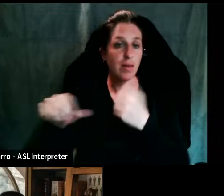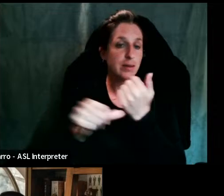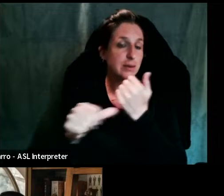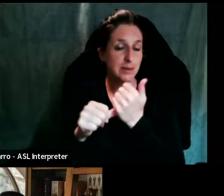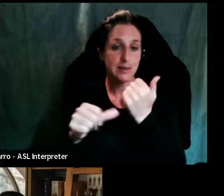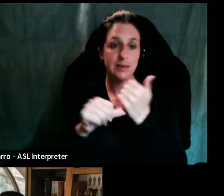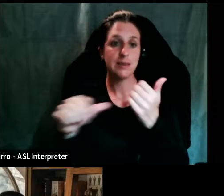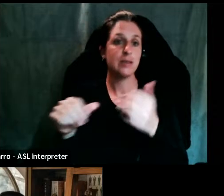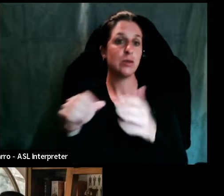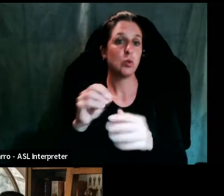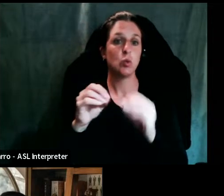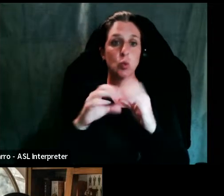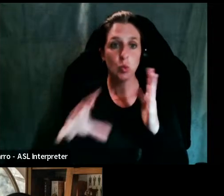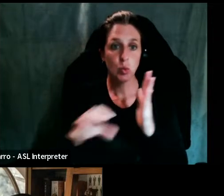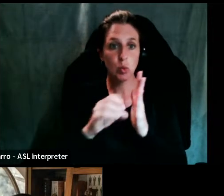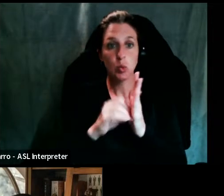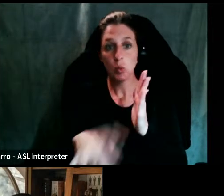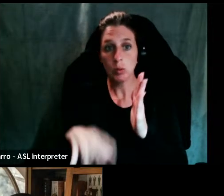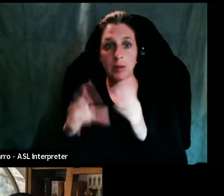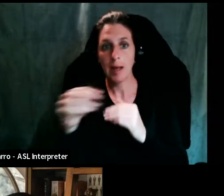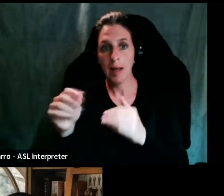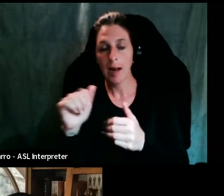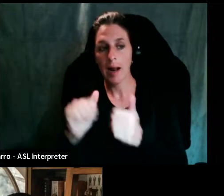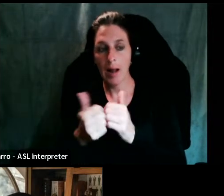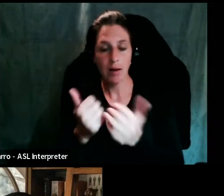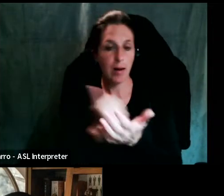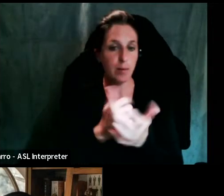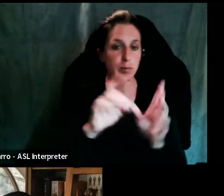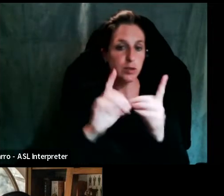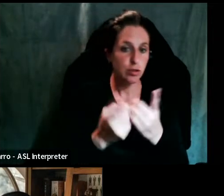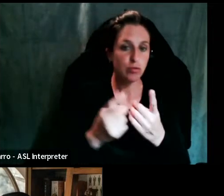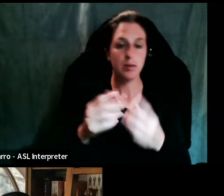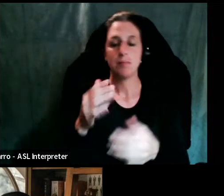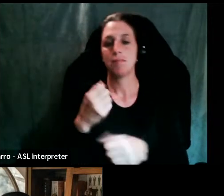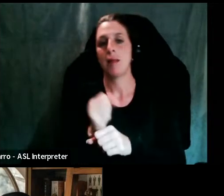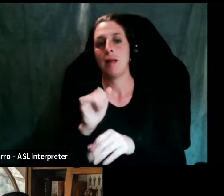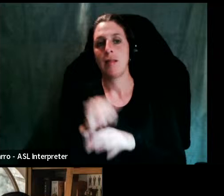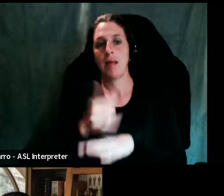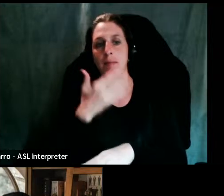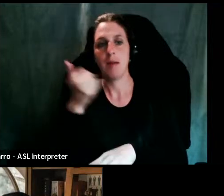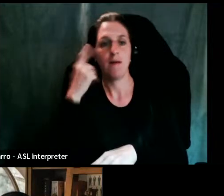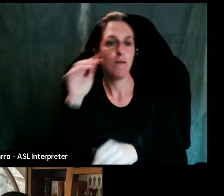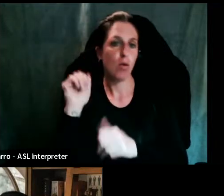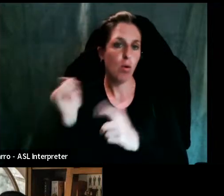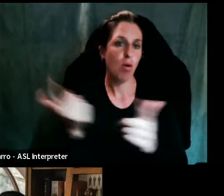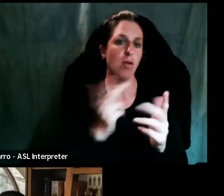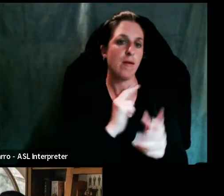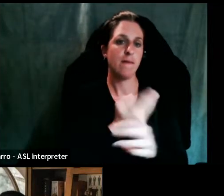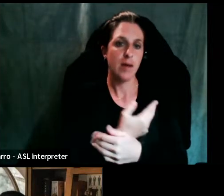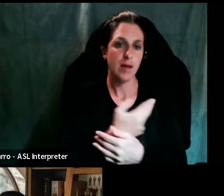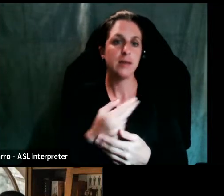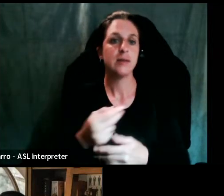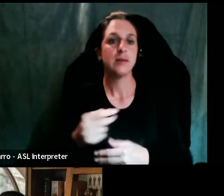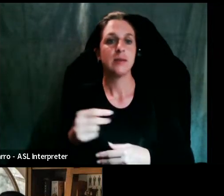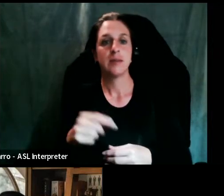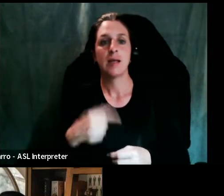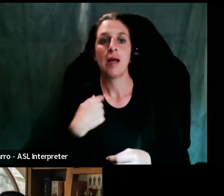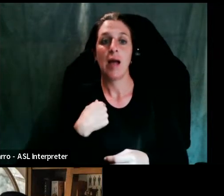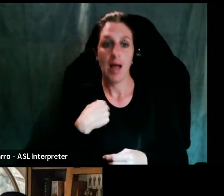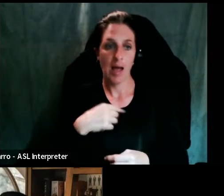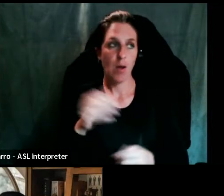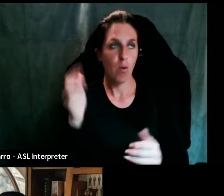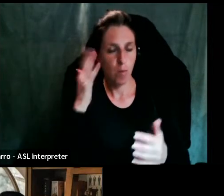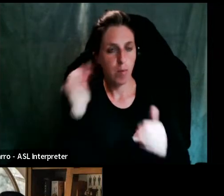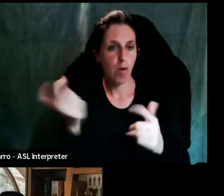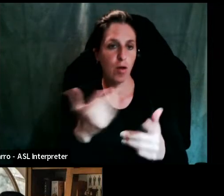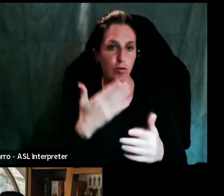district, makes it all better and easier for all of us. I hope they have a great summer. I too was very starstruck when I